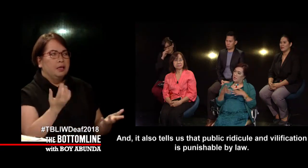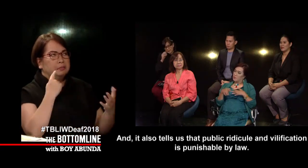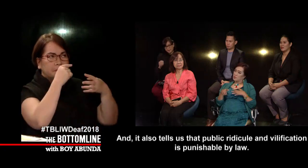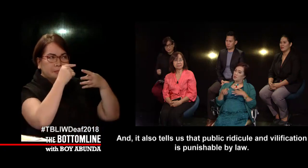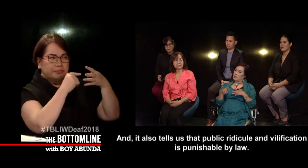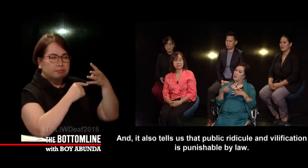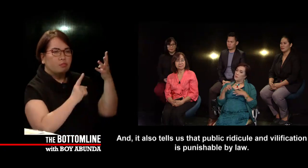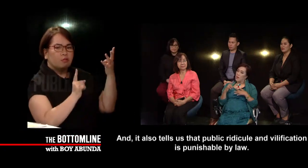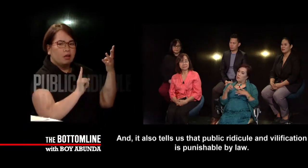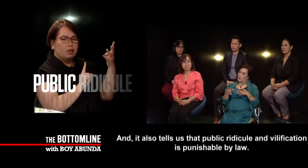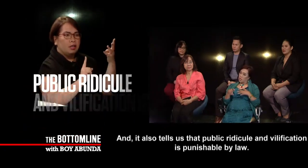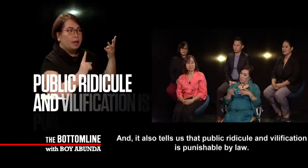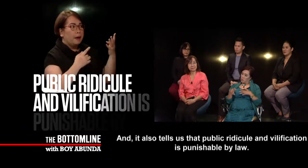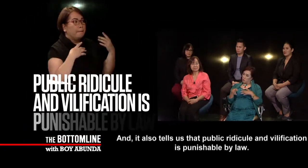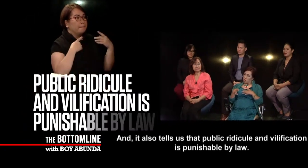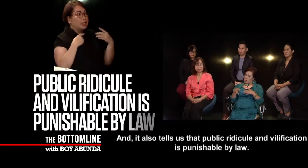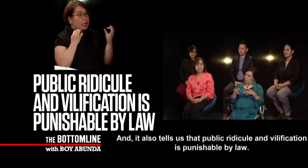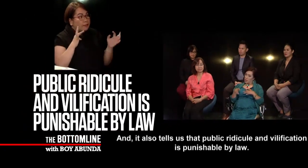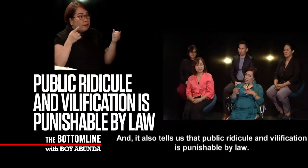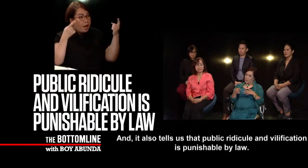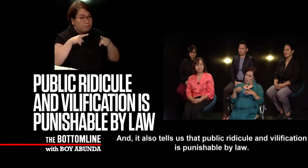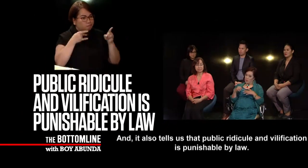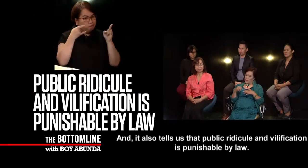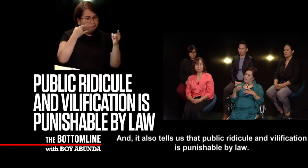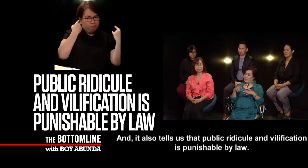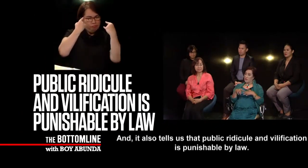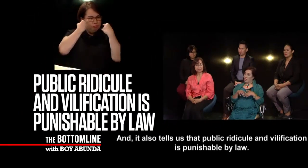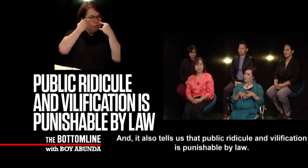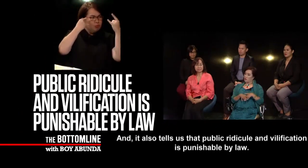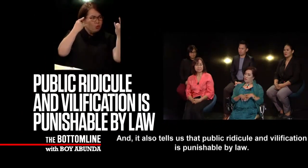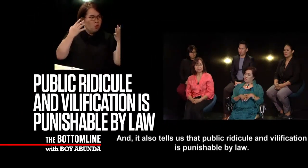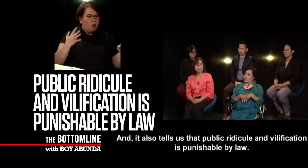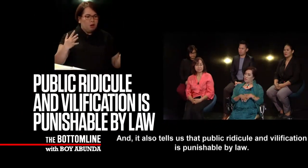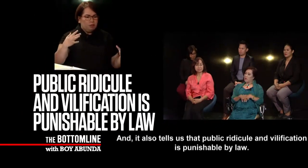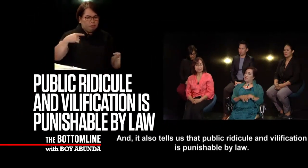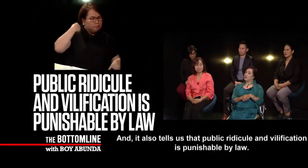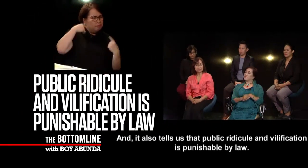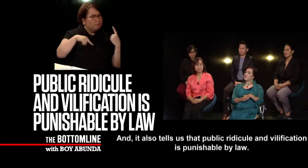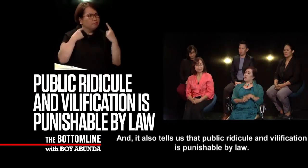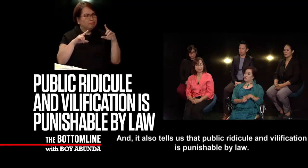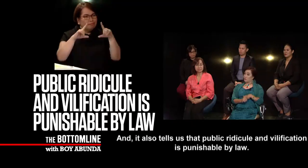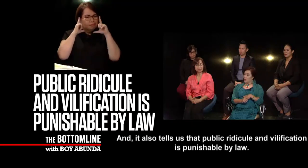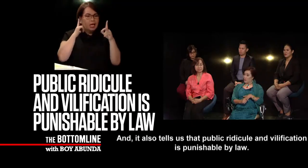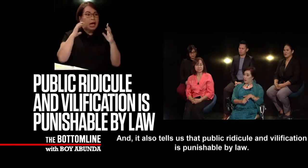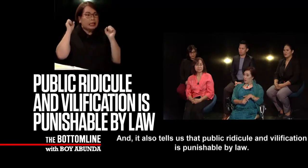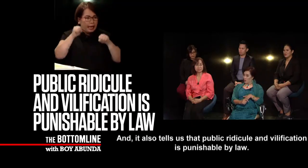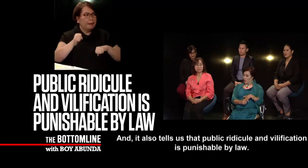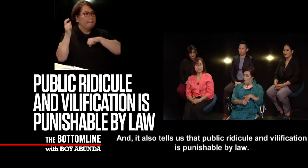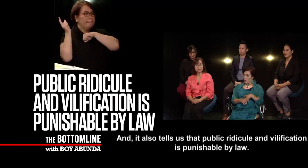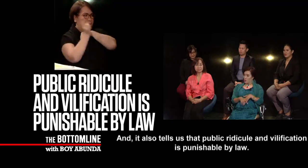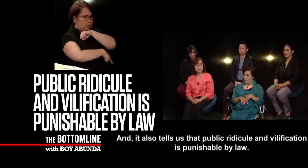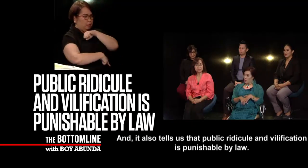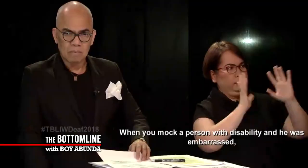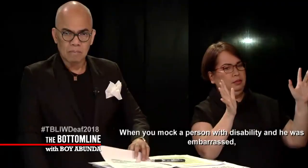us that public ridicule and vilification is punishable by